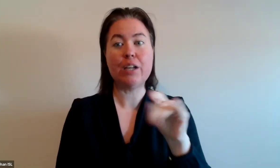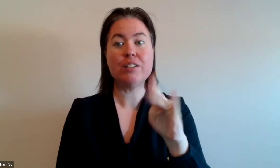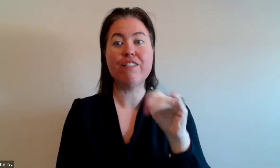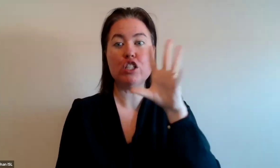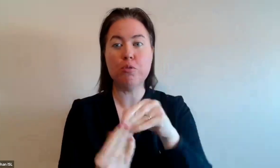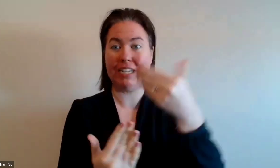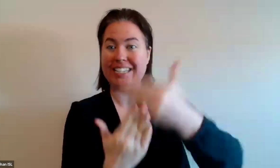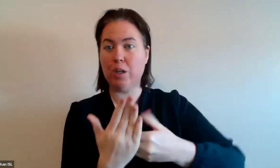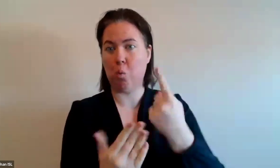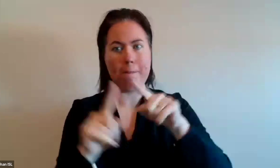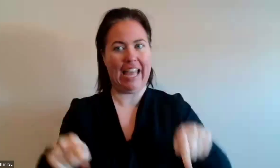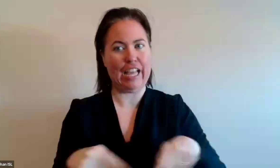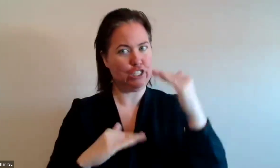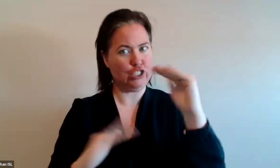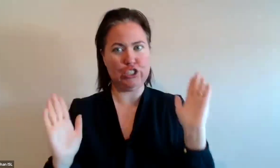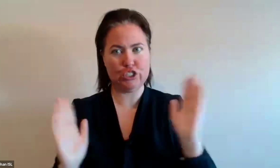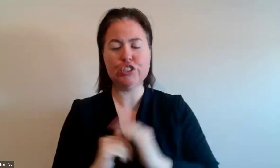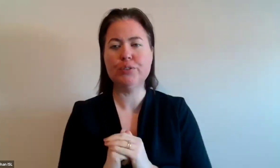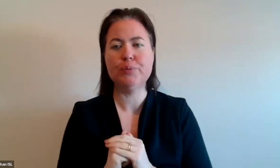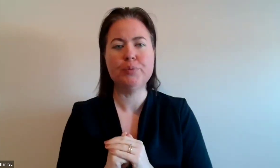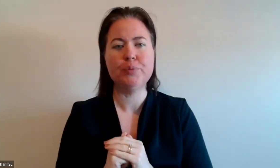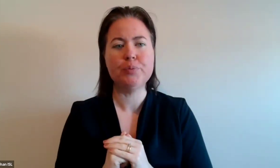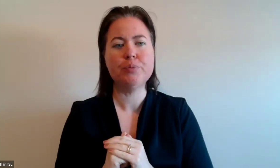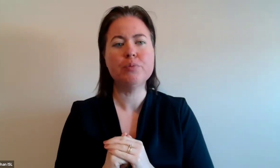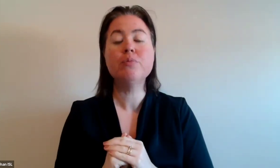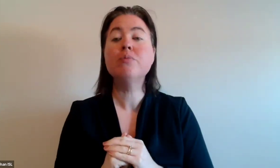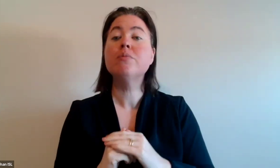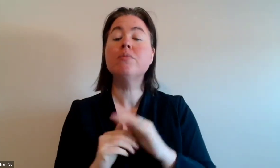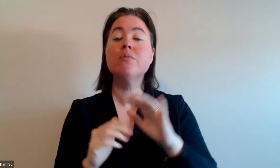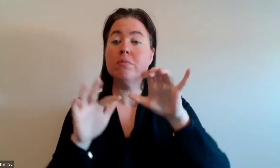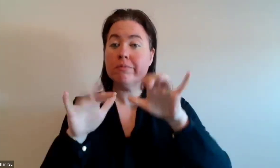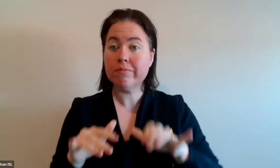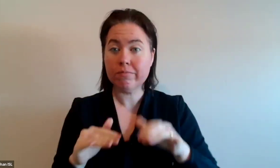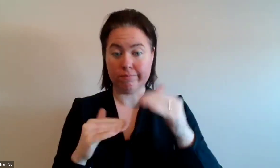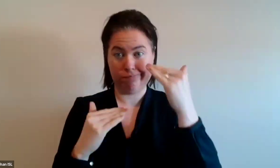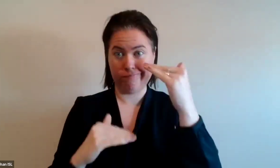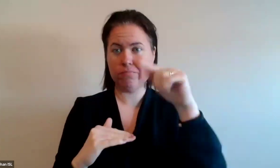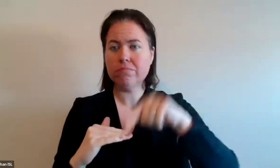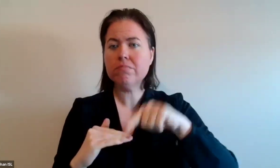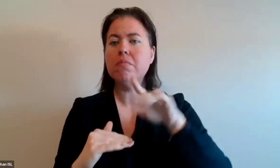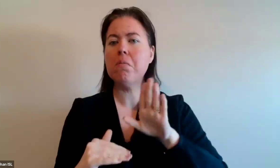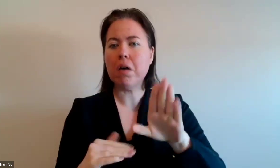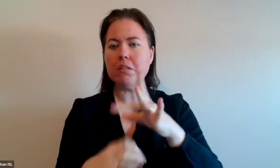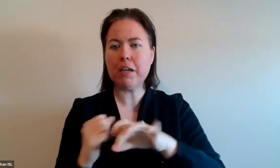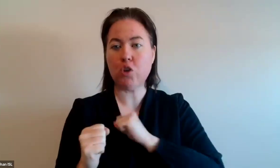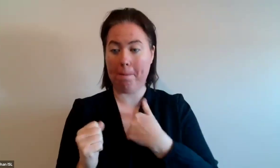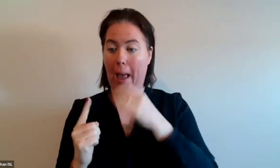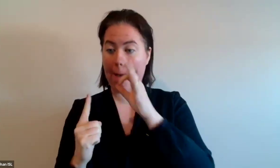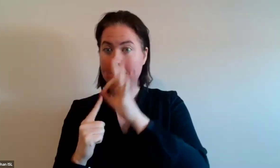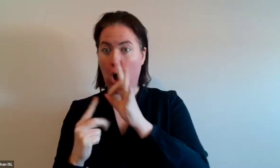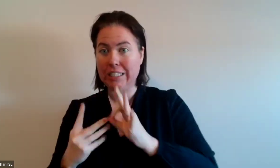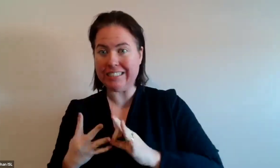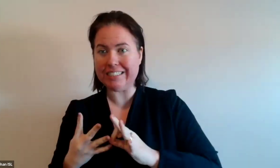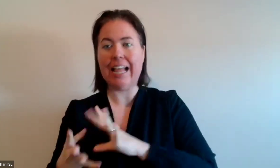1 page. In the main part of your submission, you have to make sure that you are linking the points you're making to